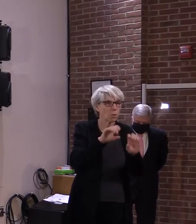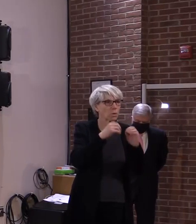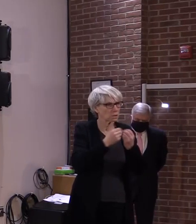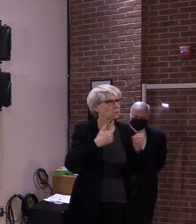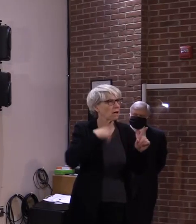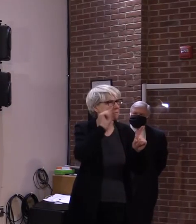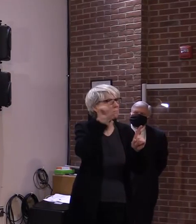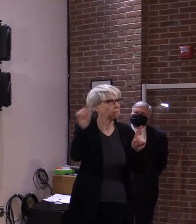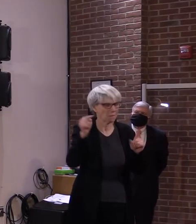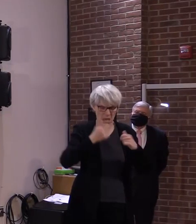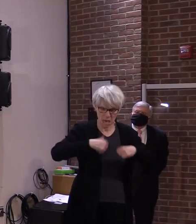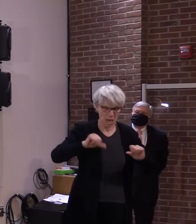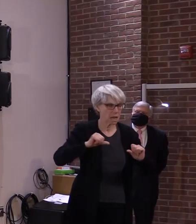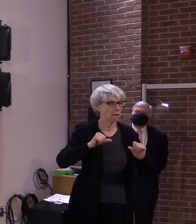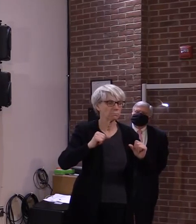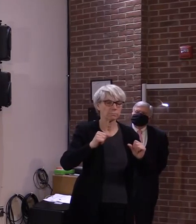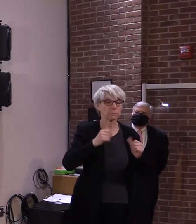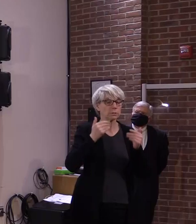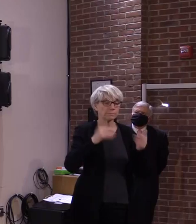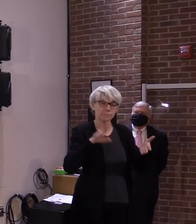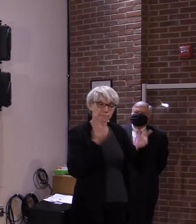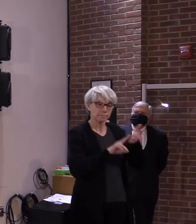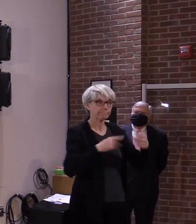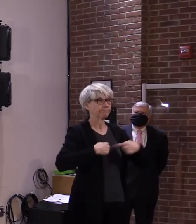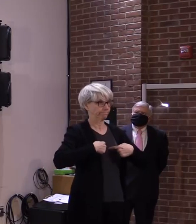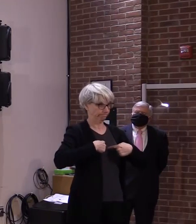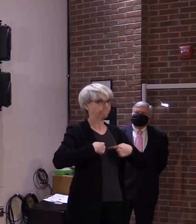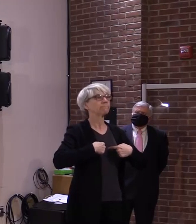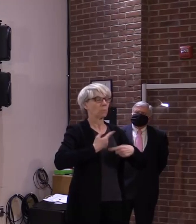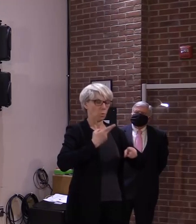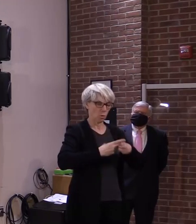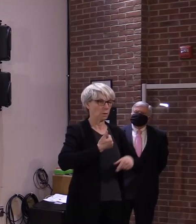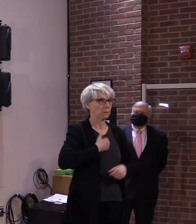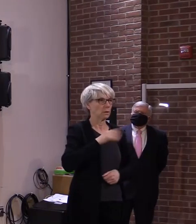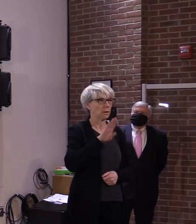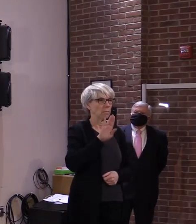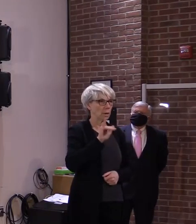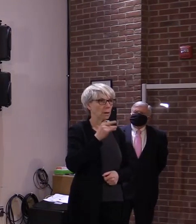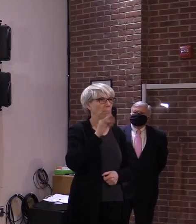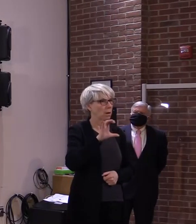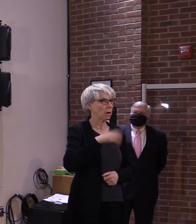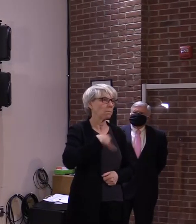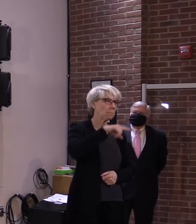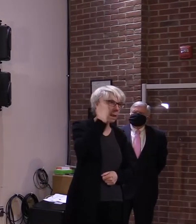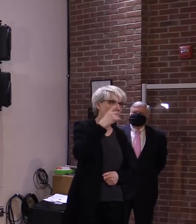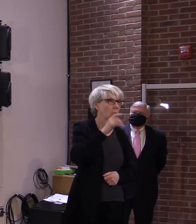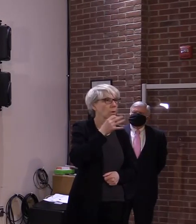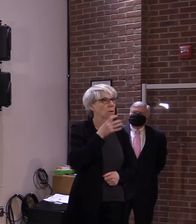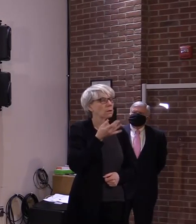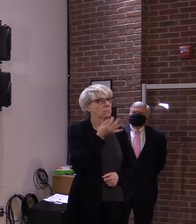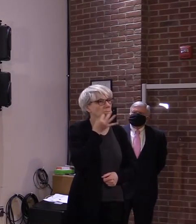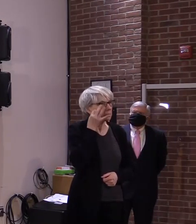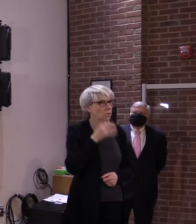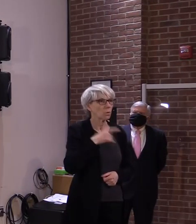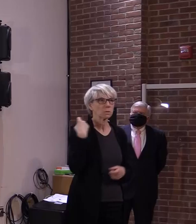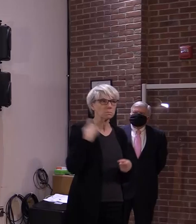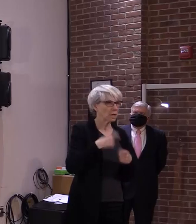state. They will simply need to attest they are a member of the BIPOC community at the time that they register.